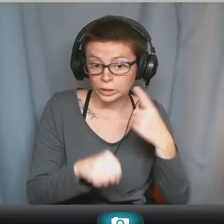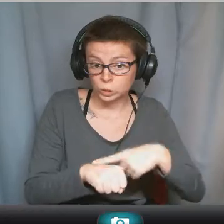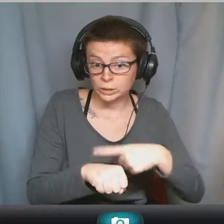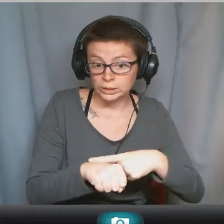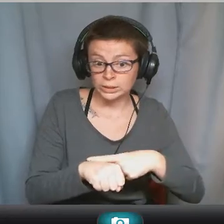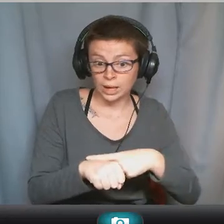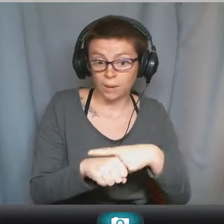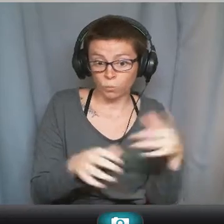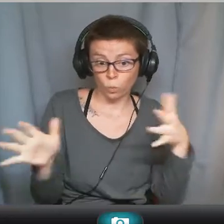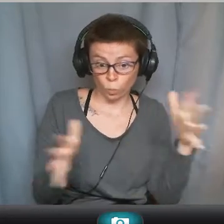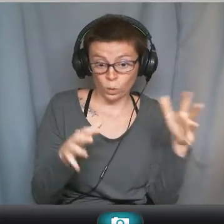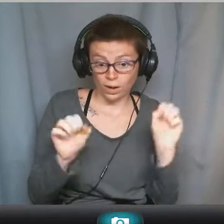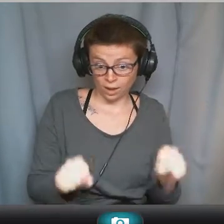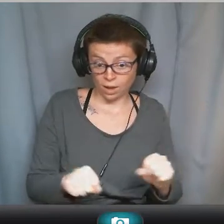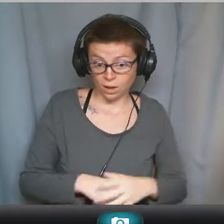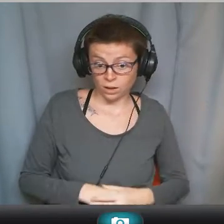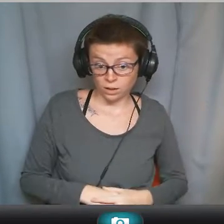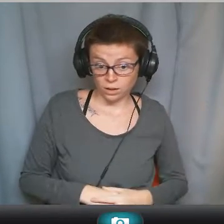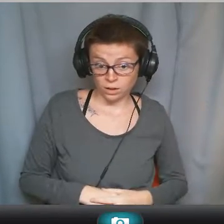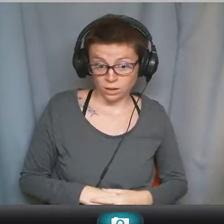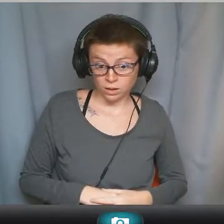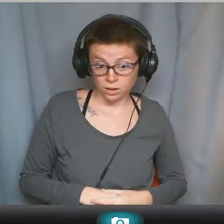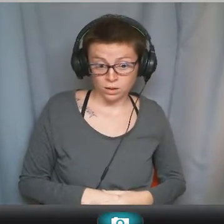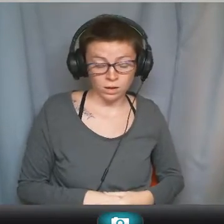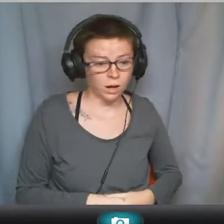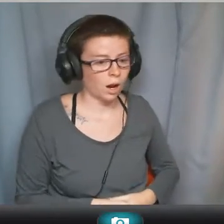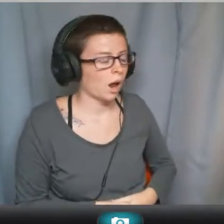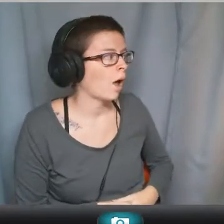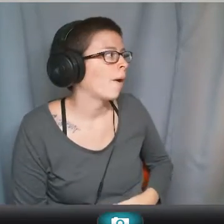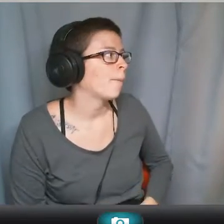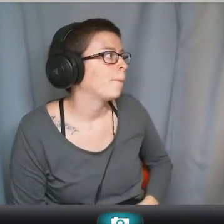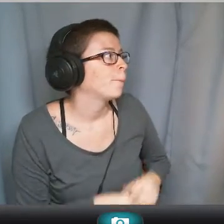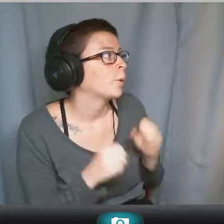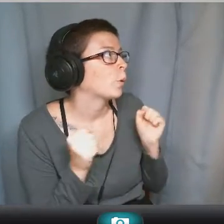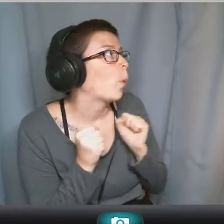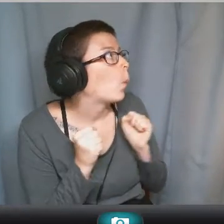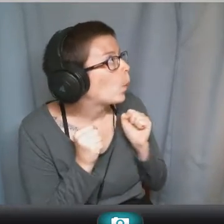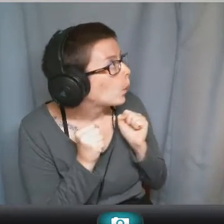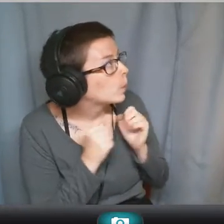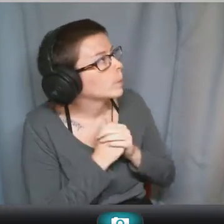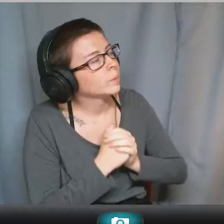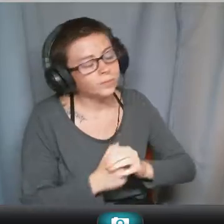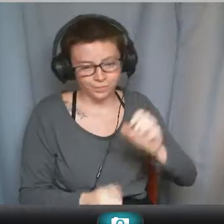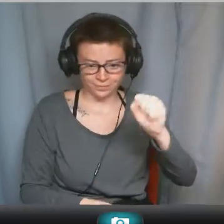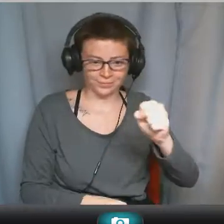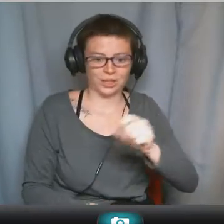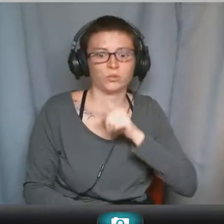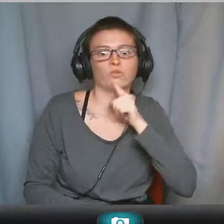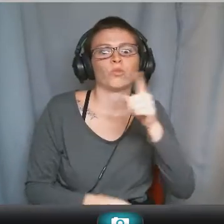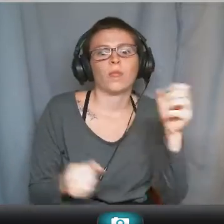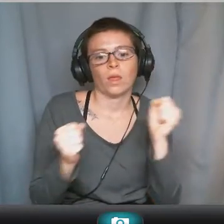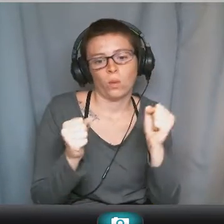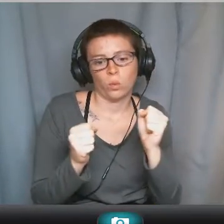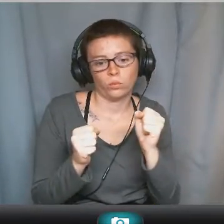feel? Cold. Real cold. Real cold. When else can it be windy? Windy. Janelle?